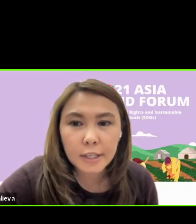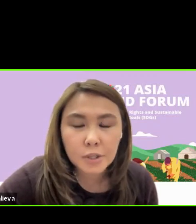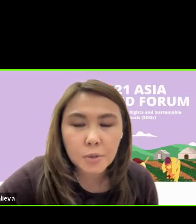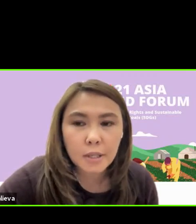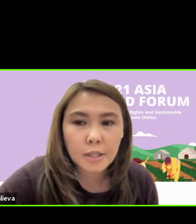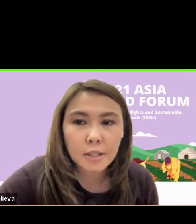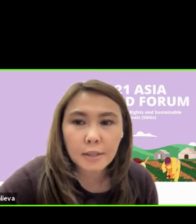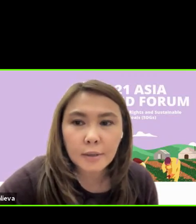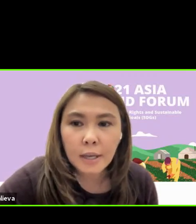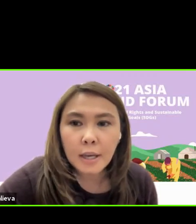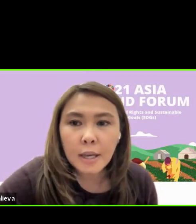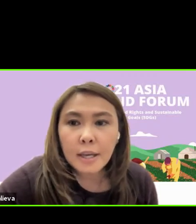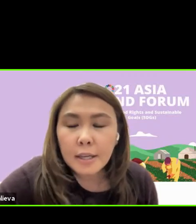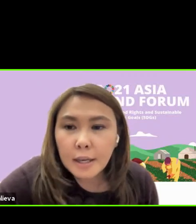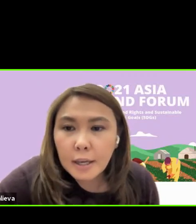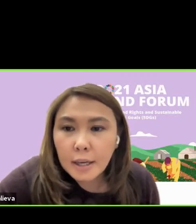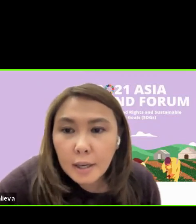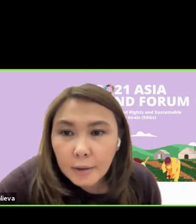clarification, and thanks to Andita.